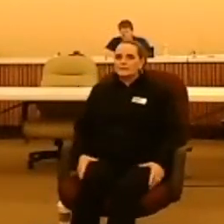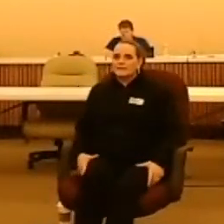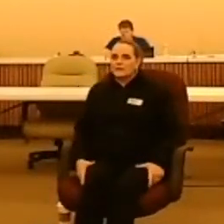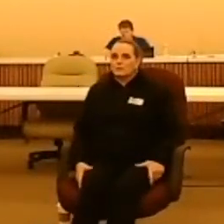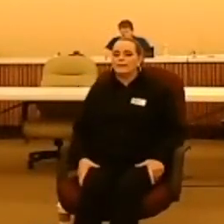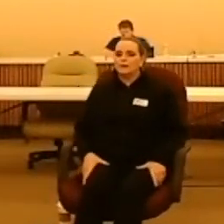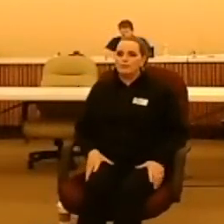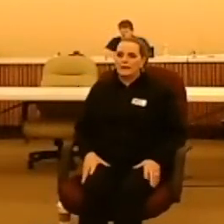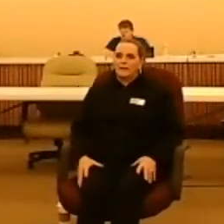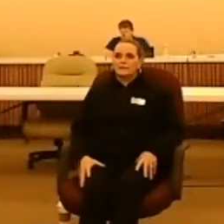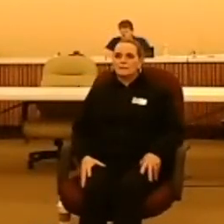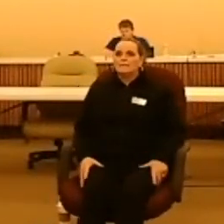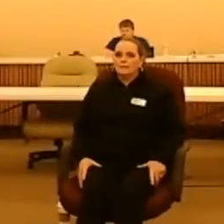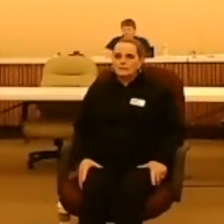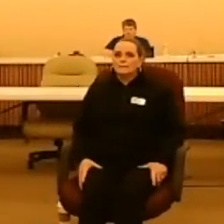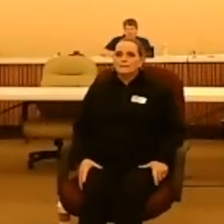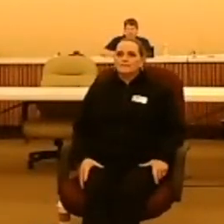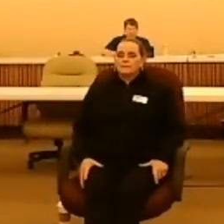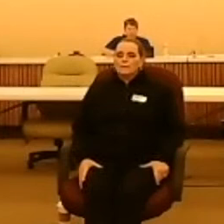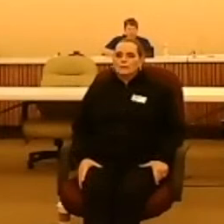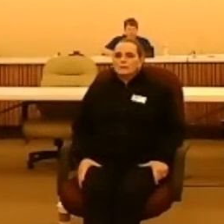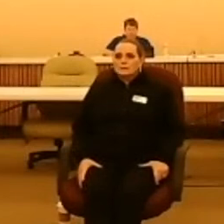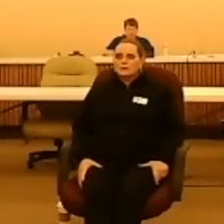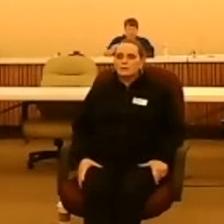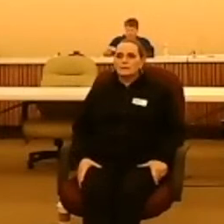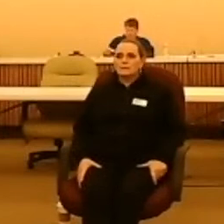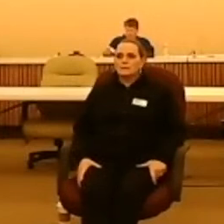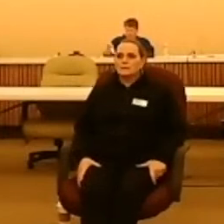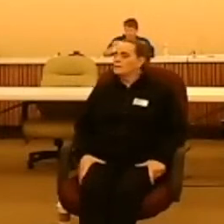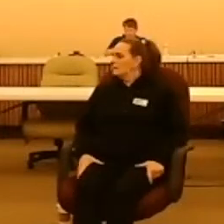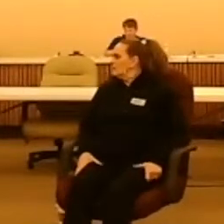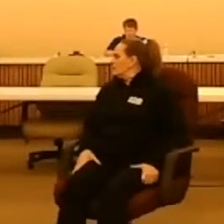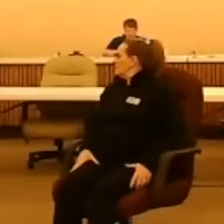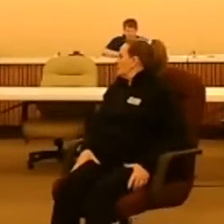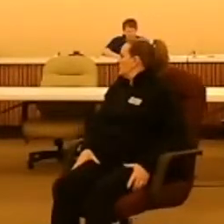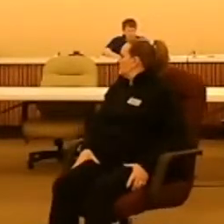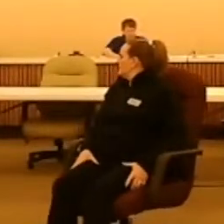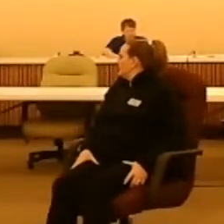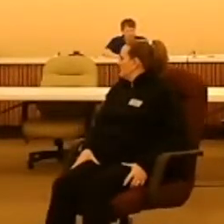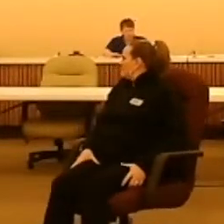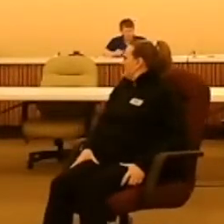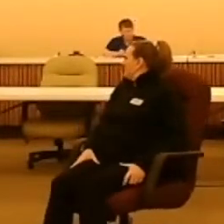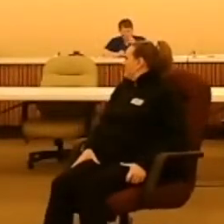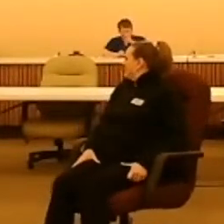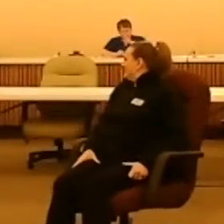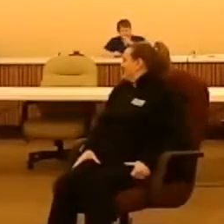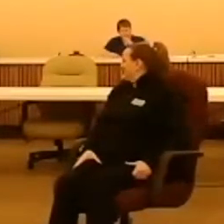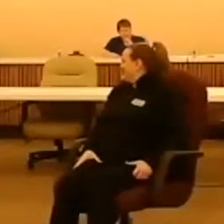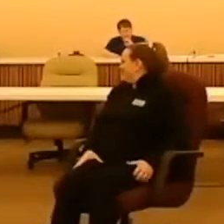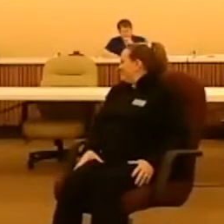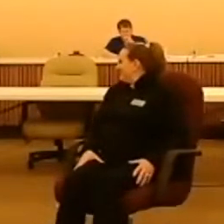Good, yeah. Go as long as you Okay. can. Okay, We hope. we